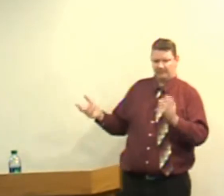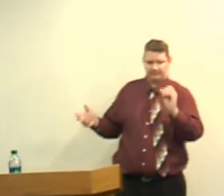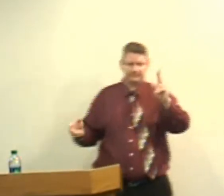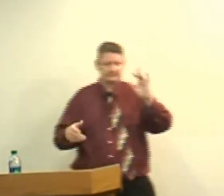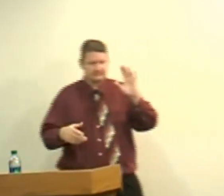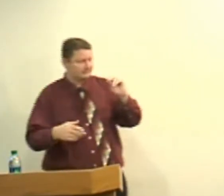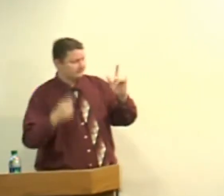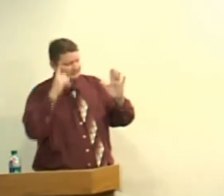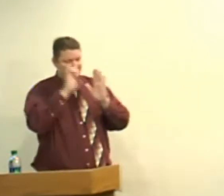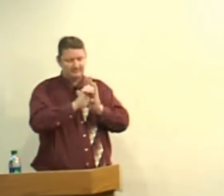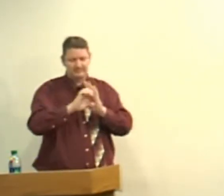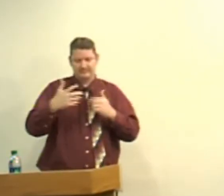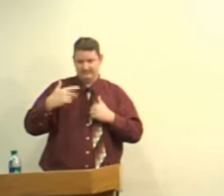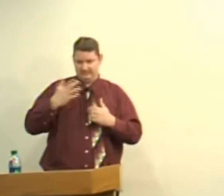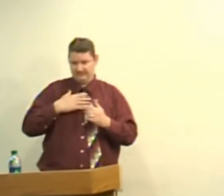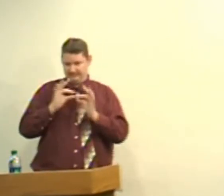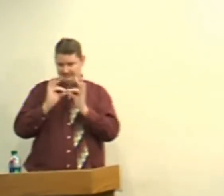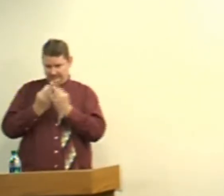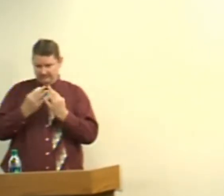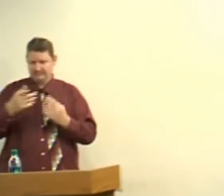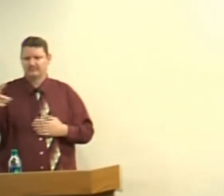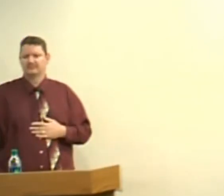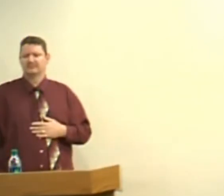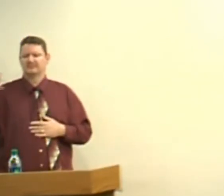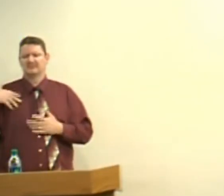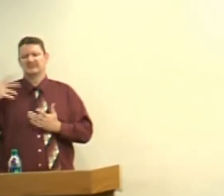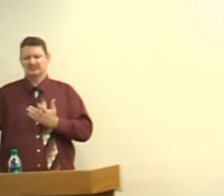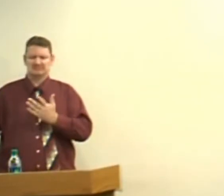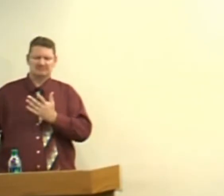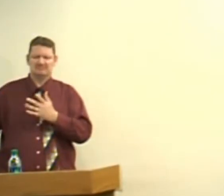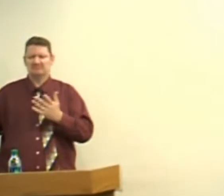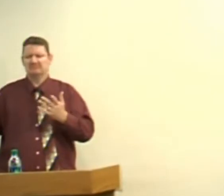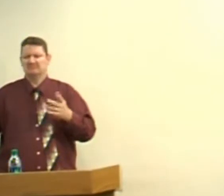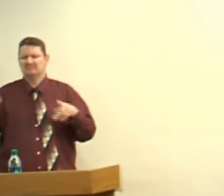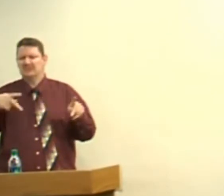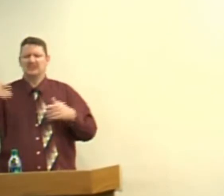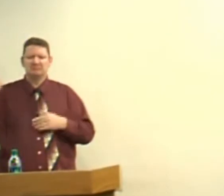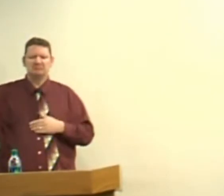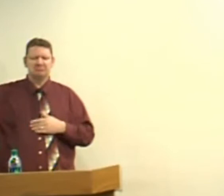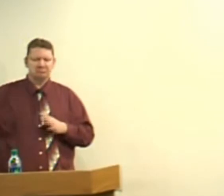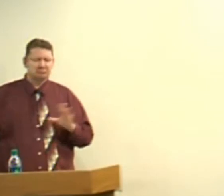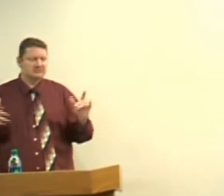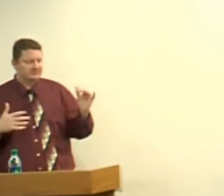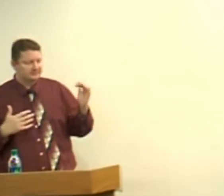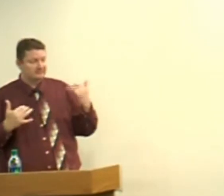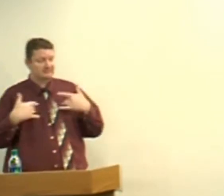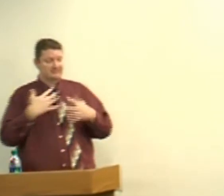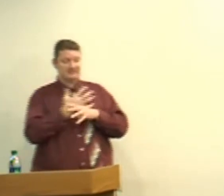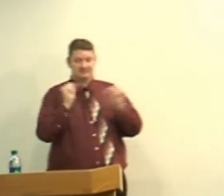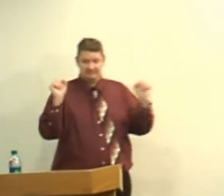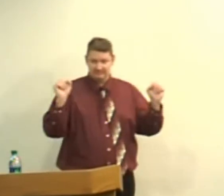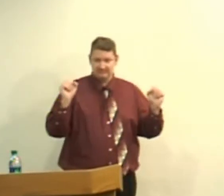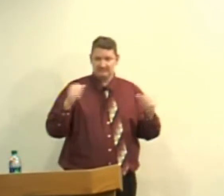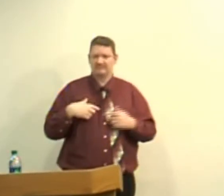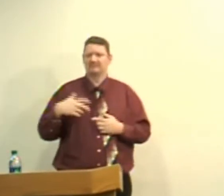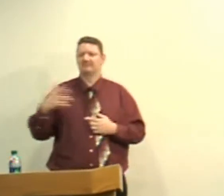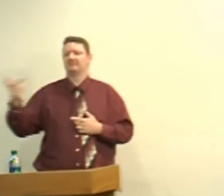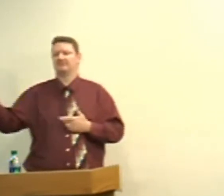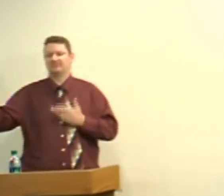people are stunned that you do not want to be with them anymore. For example, in my family, in my family, you know, we go to